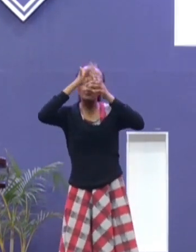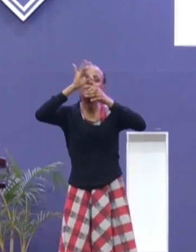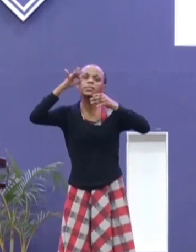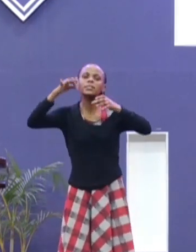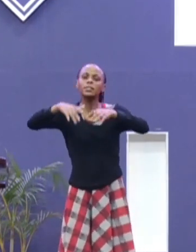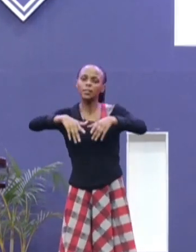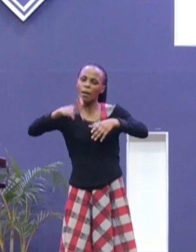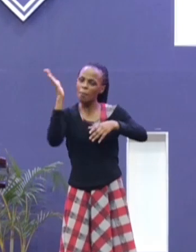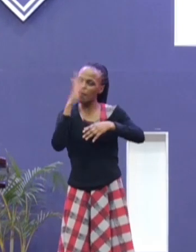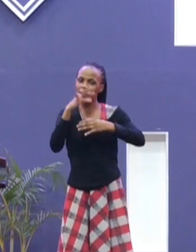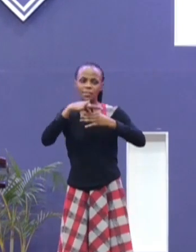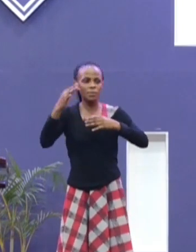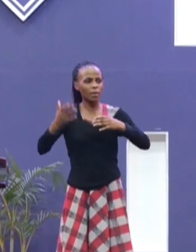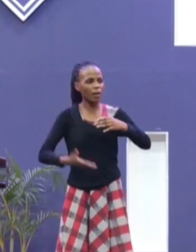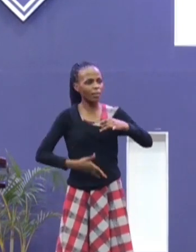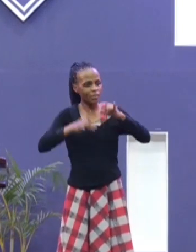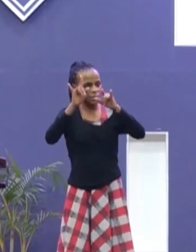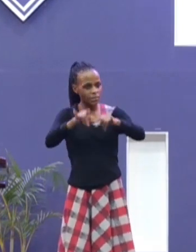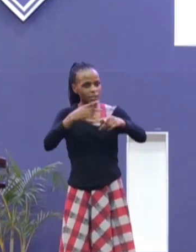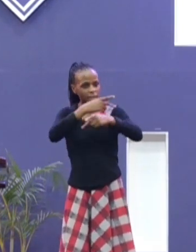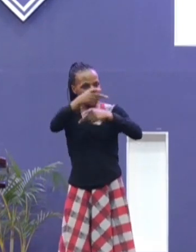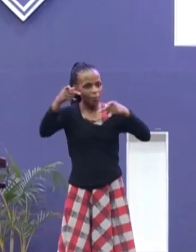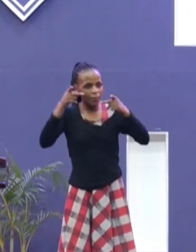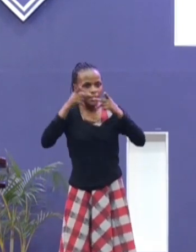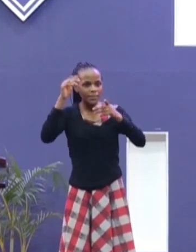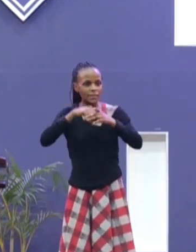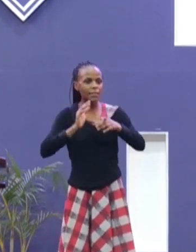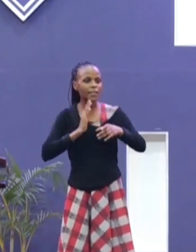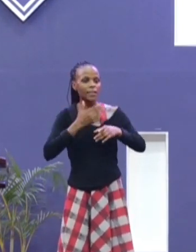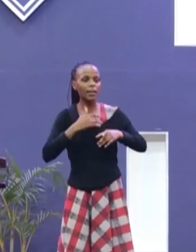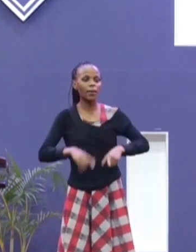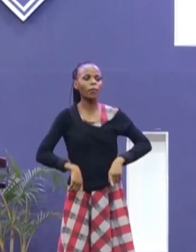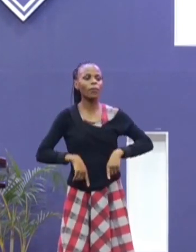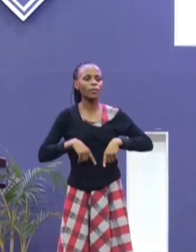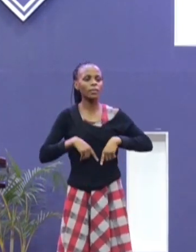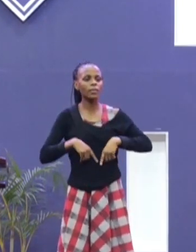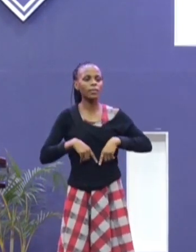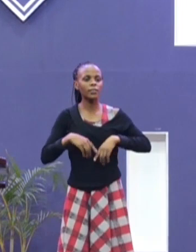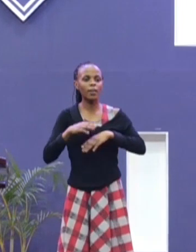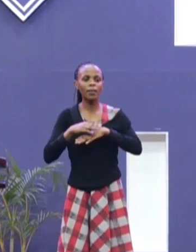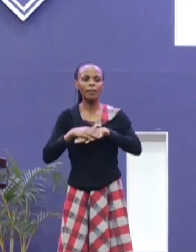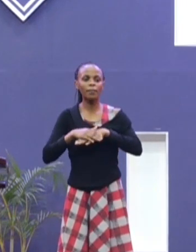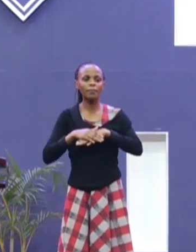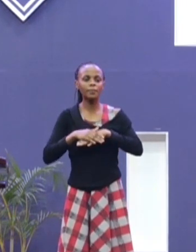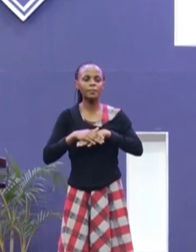dwelling place in our lives? Lwaki ba daimoni bandi badde n'ekifaawo okutuula mu bulamu bwaffe?